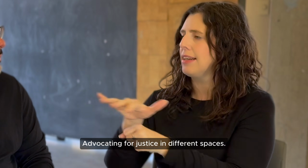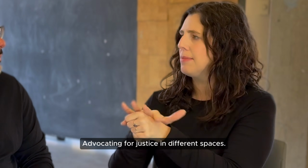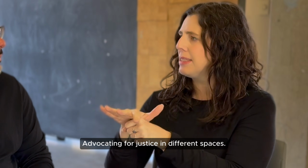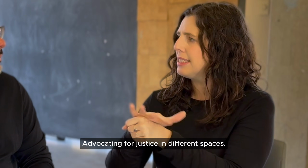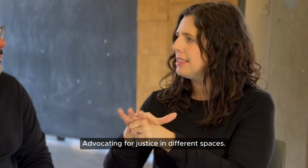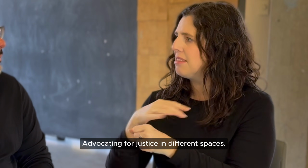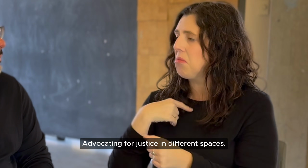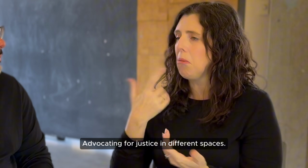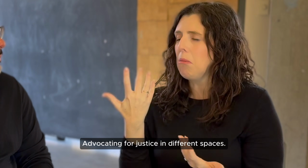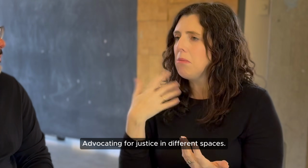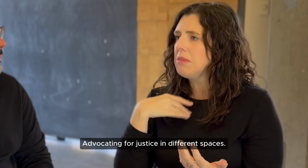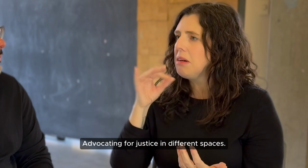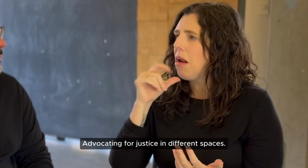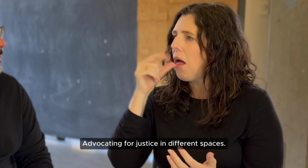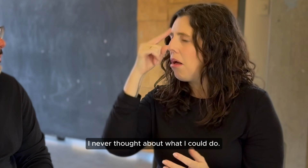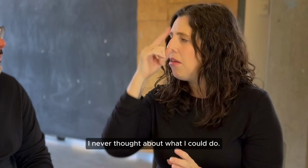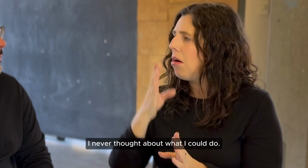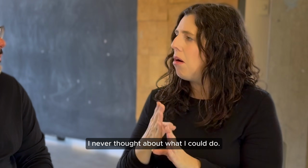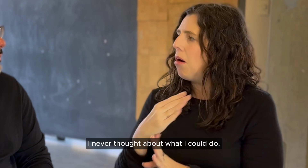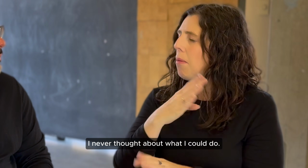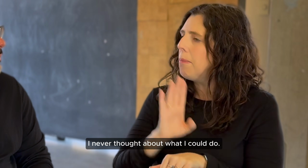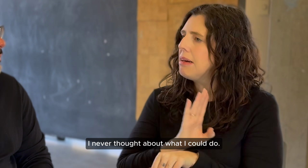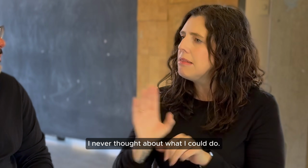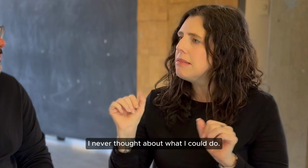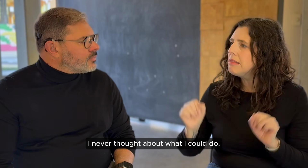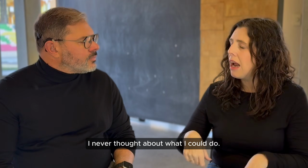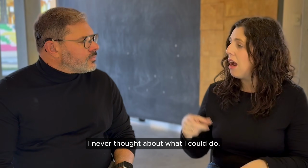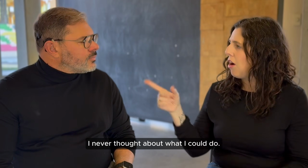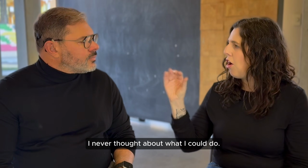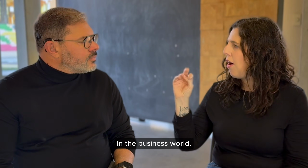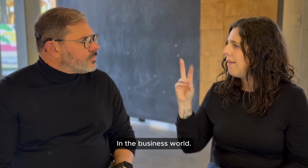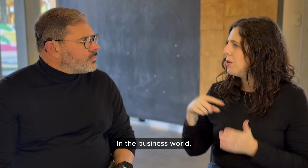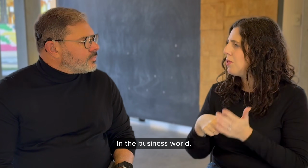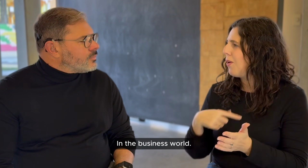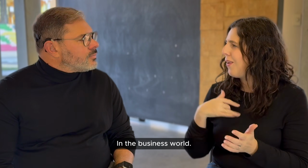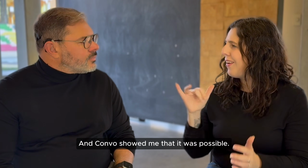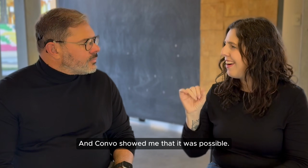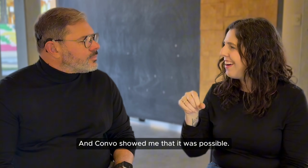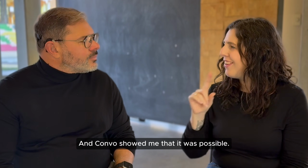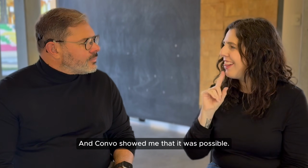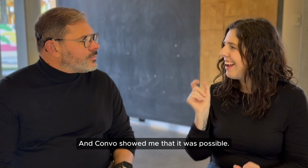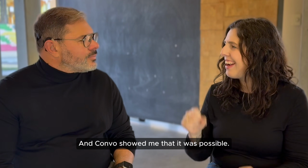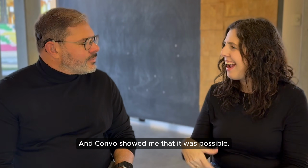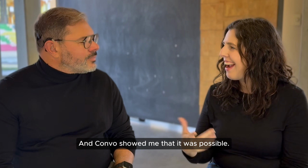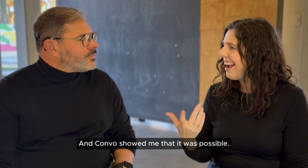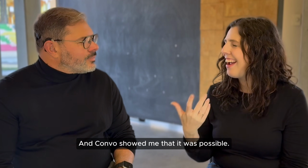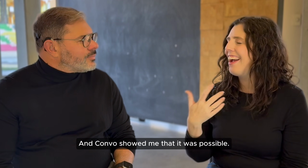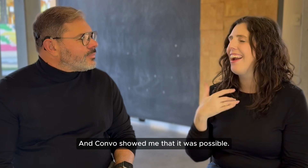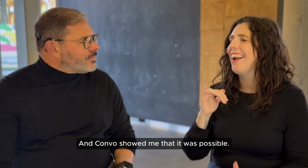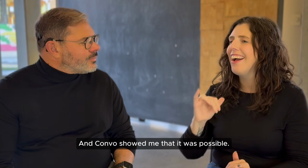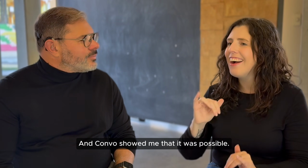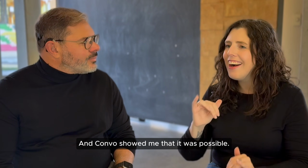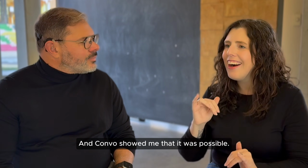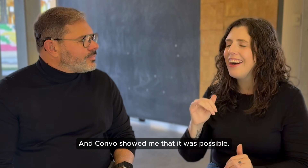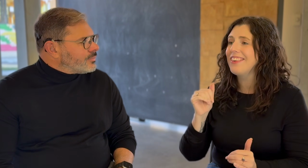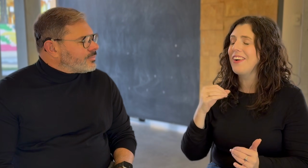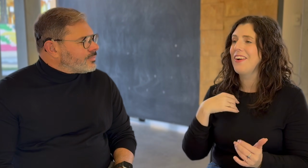justice in different spaces. I never thought about what I could do in the business world, and Convo showed me that it was possible.